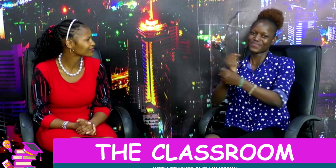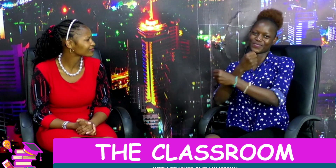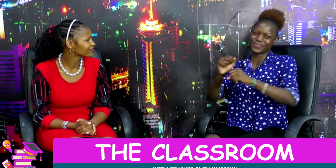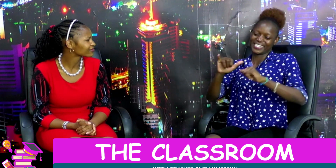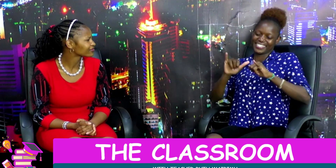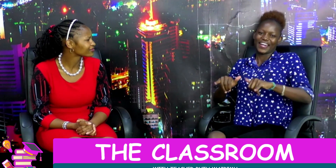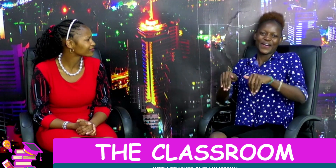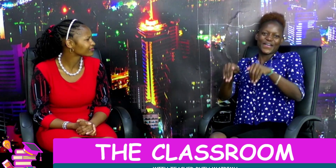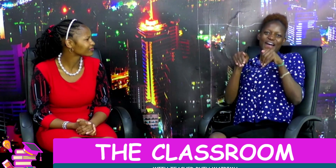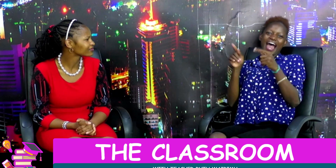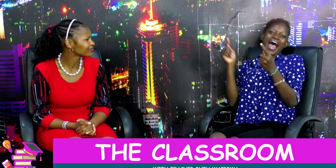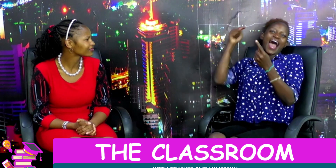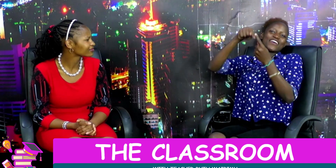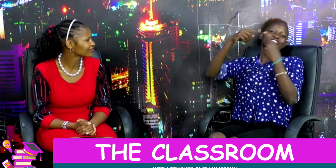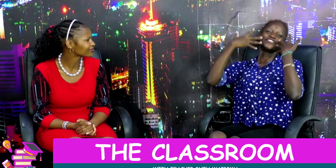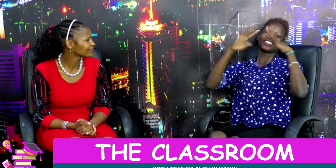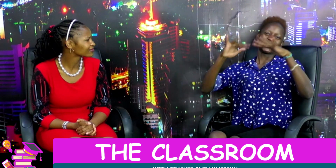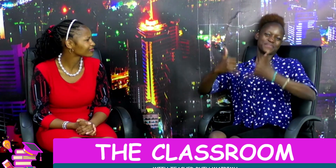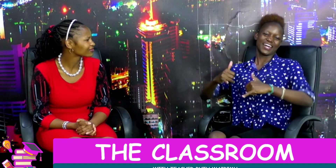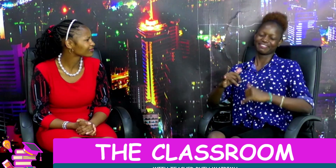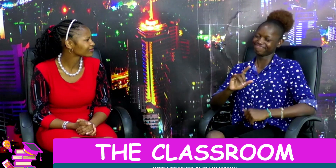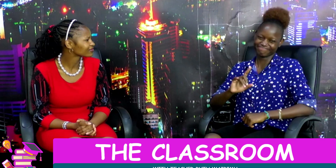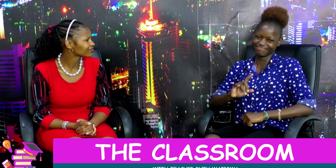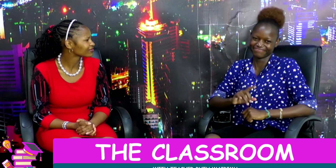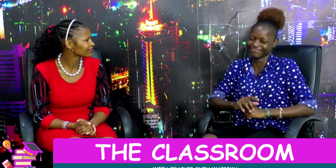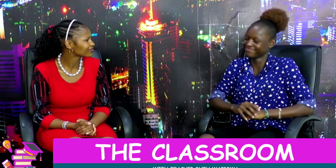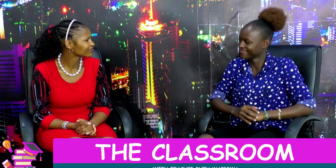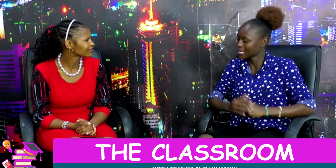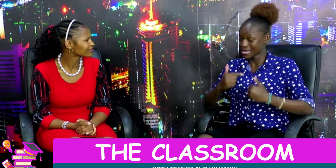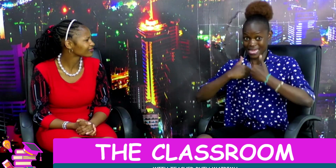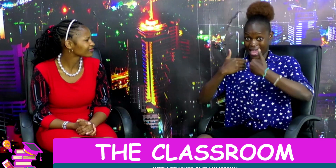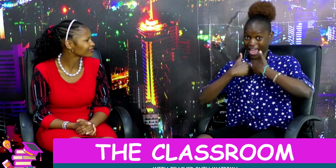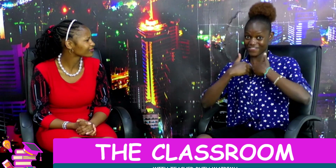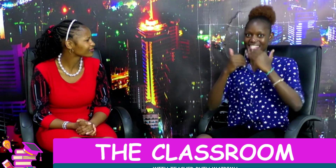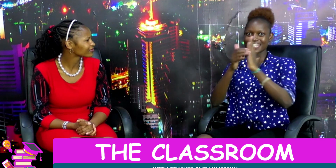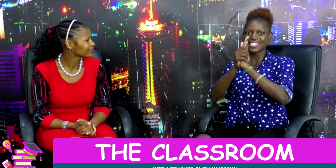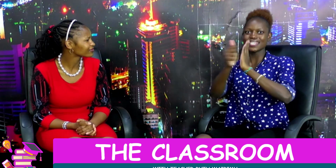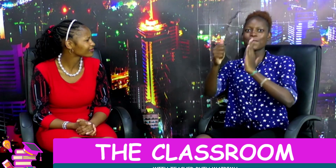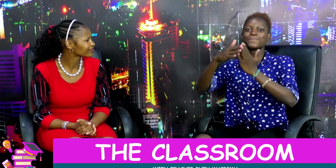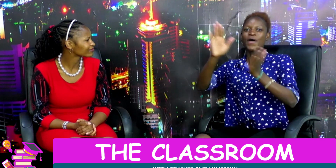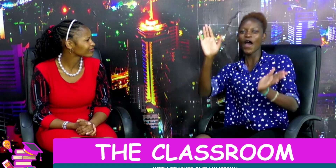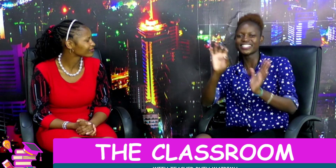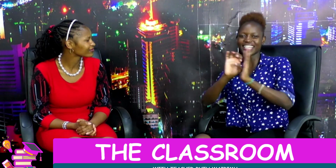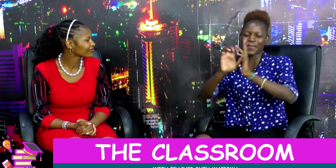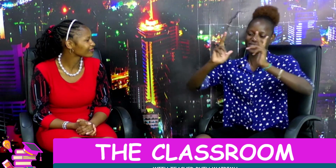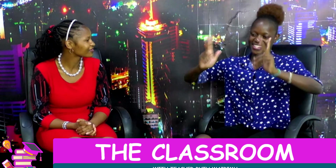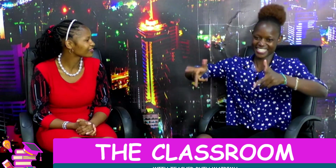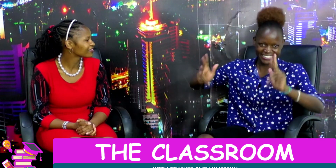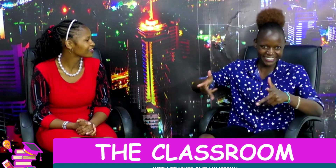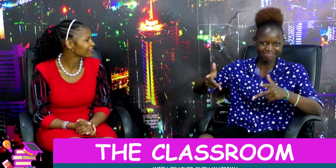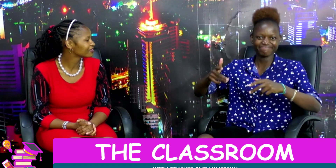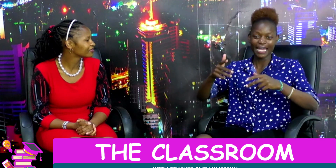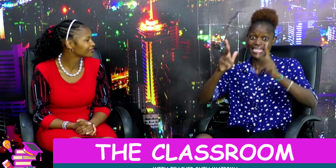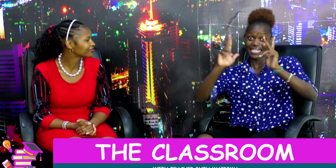and then I was part of the list. I was always in the squad to play, and I've never given up with